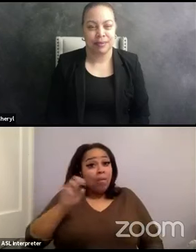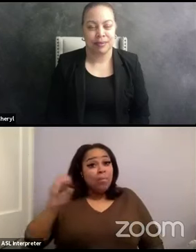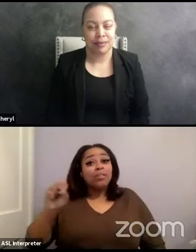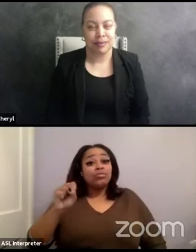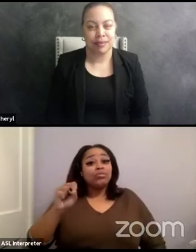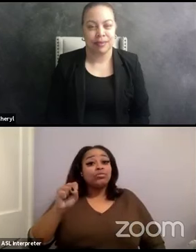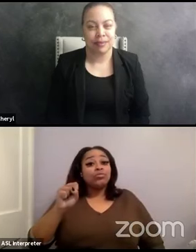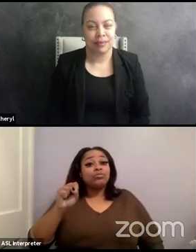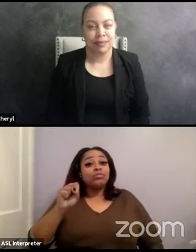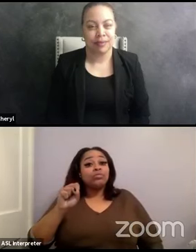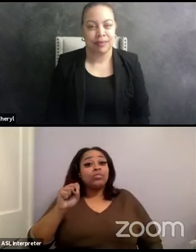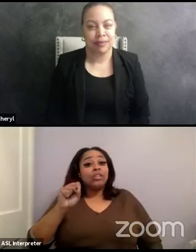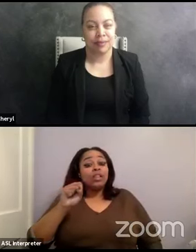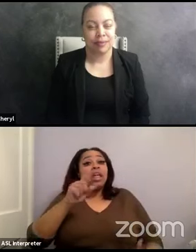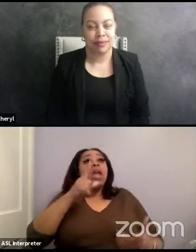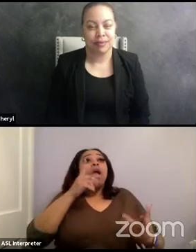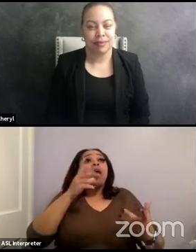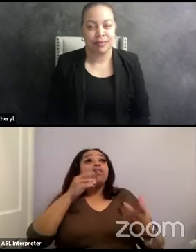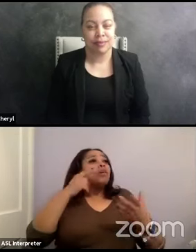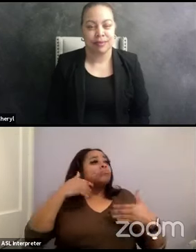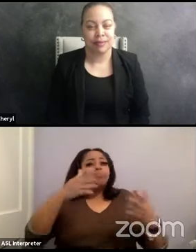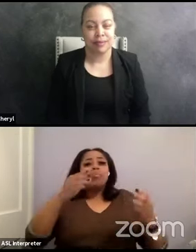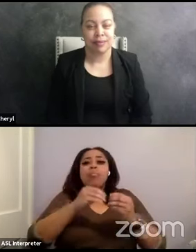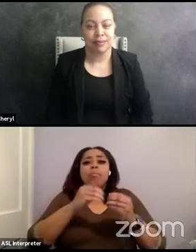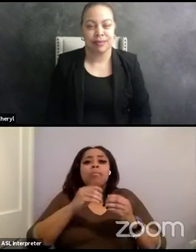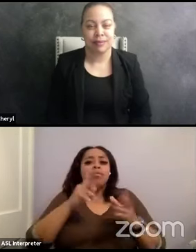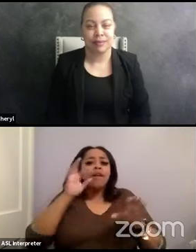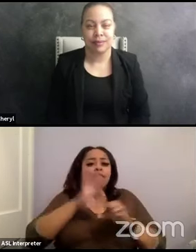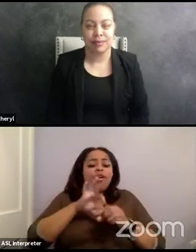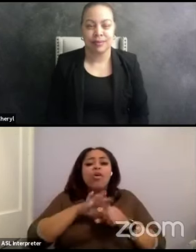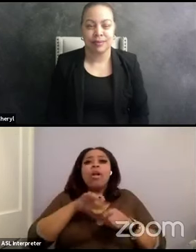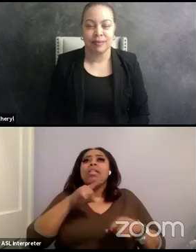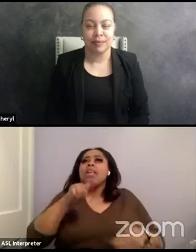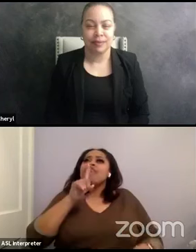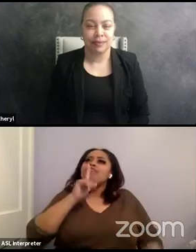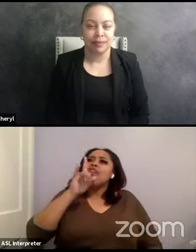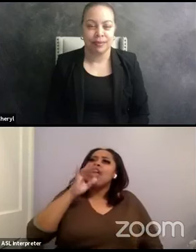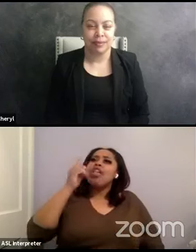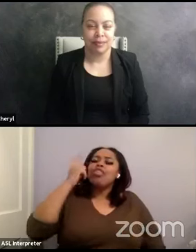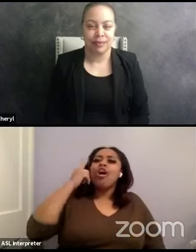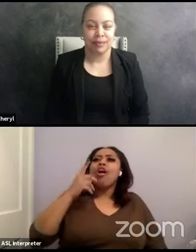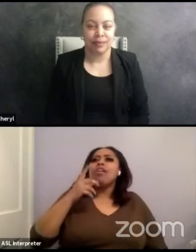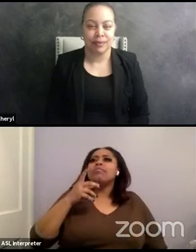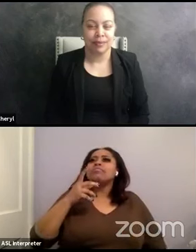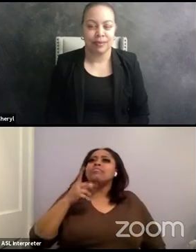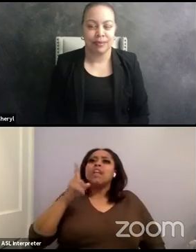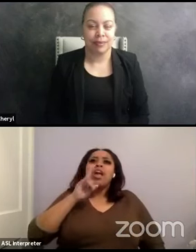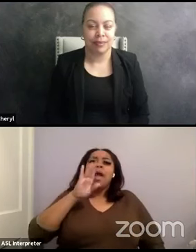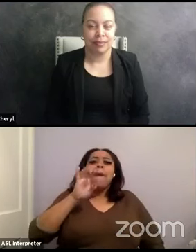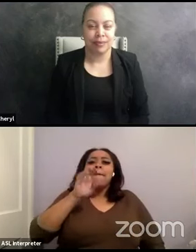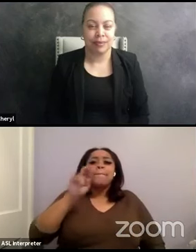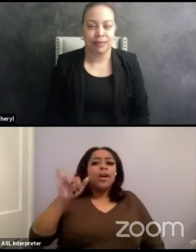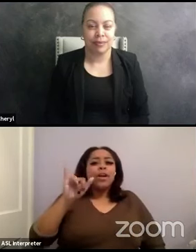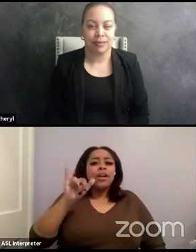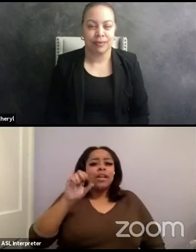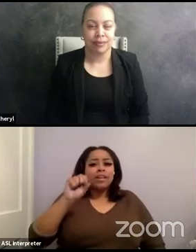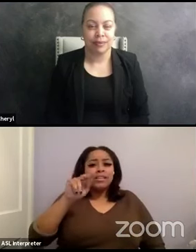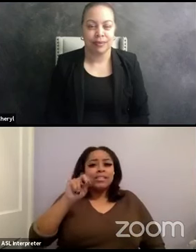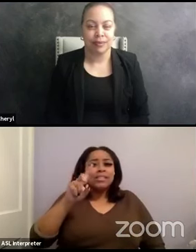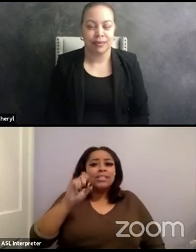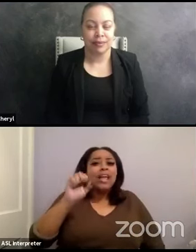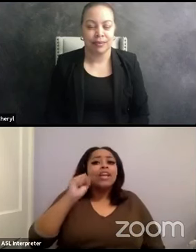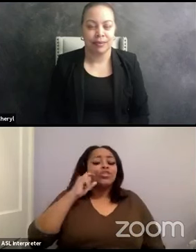tasked with getting more people out to vote really, really, really thought that Bernie Sanders was going to win, and they literally ostracized so